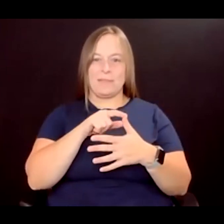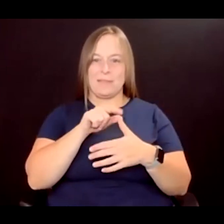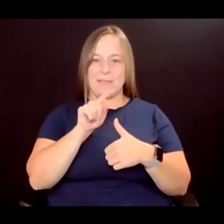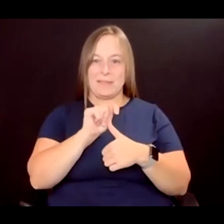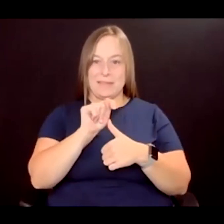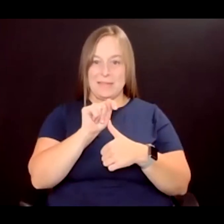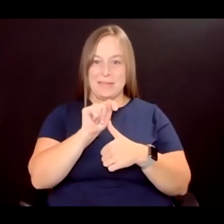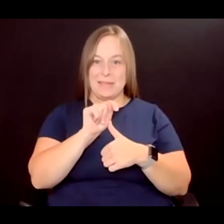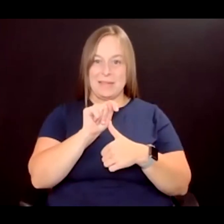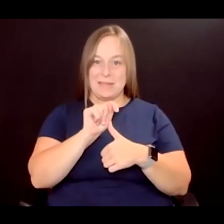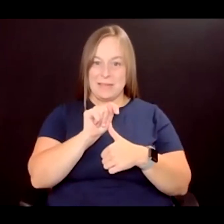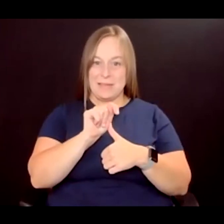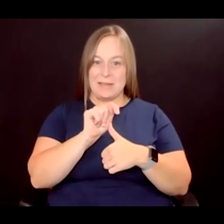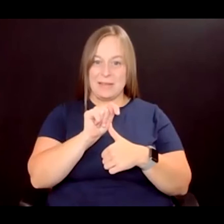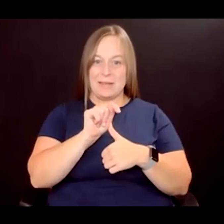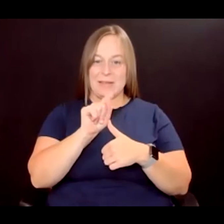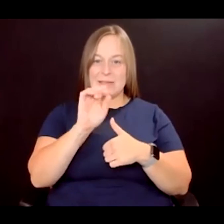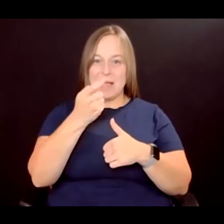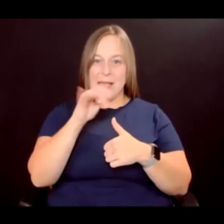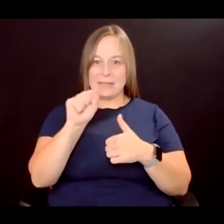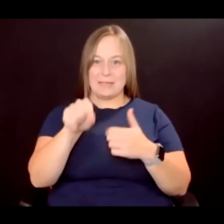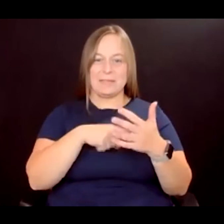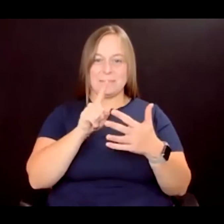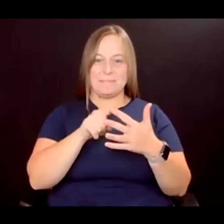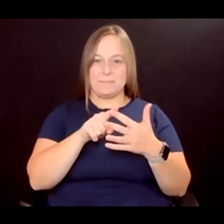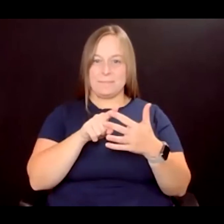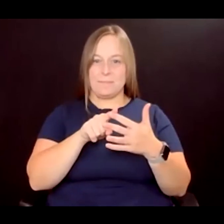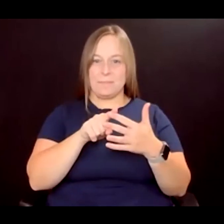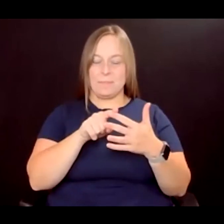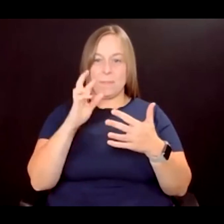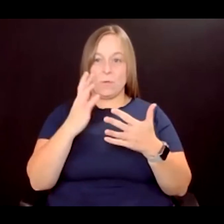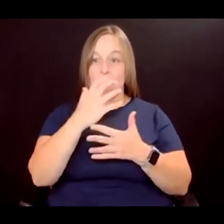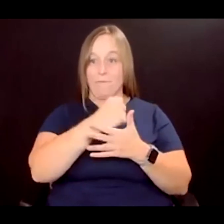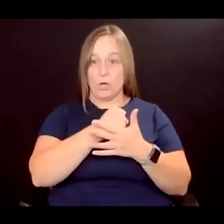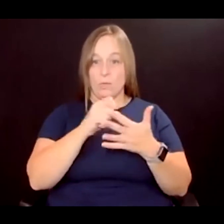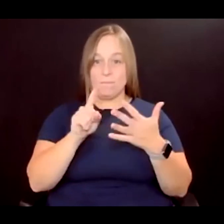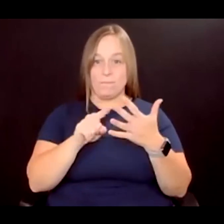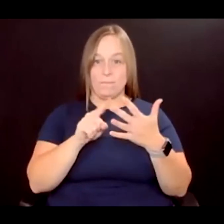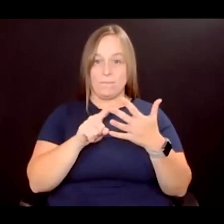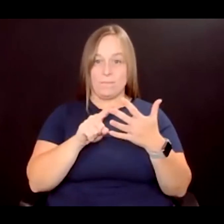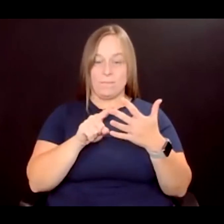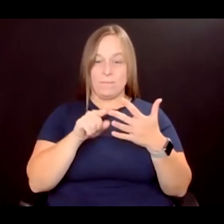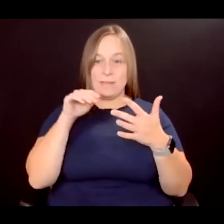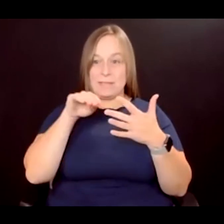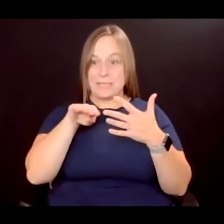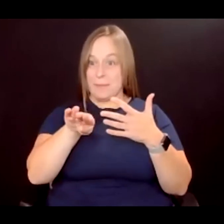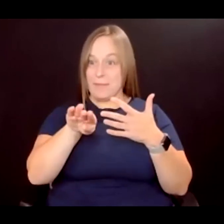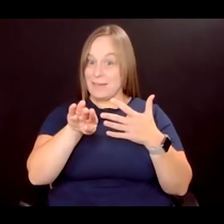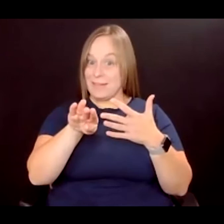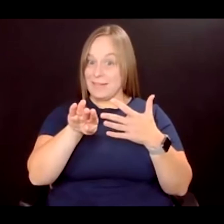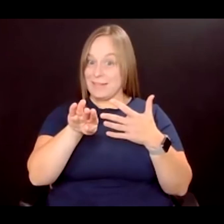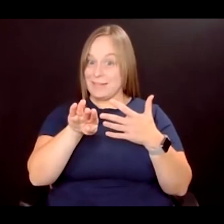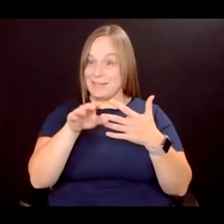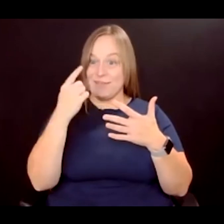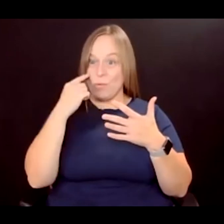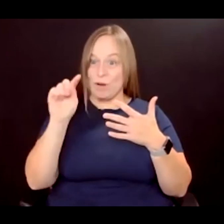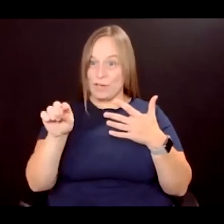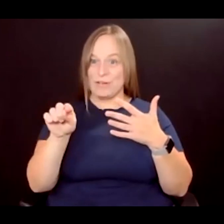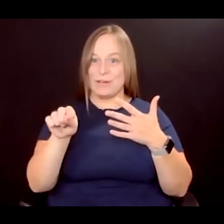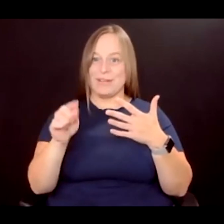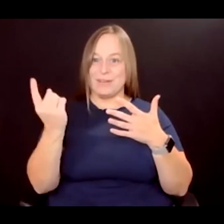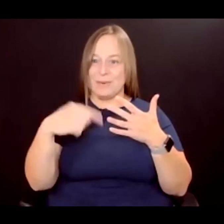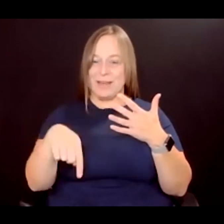me what I need to learn and study. And I'm excited about what I learned